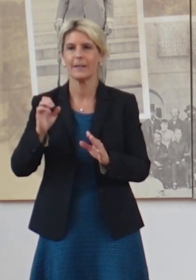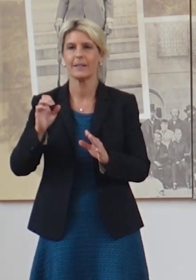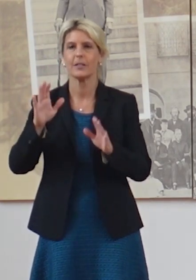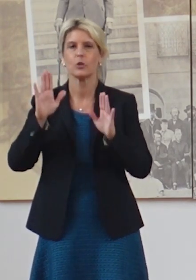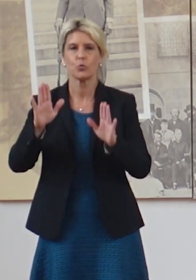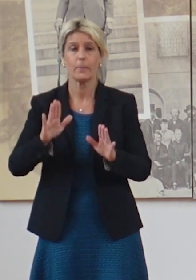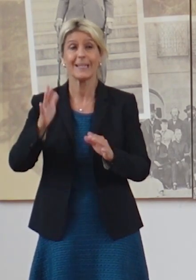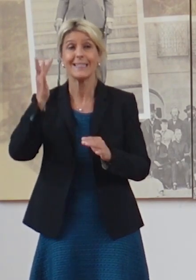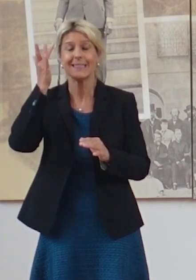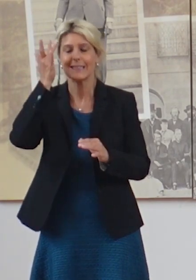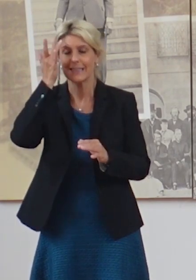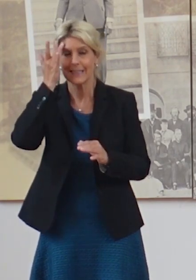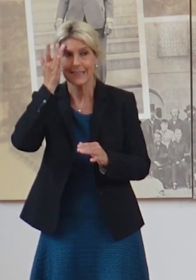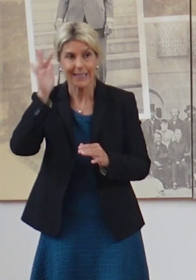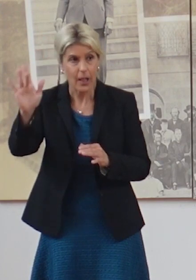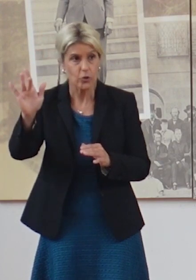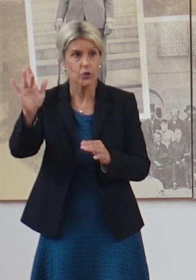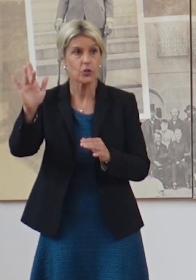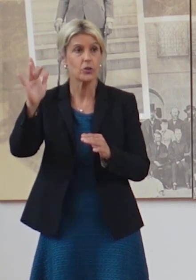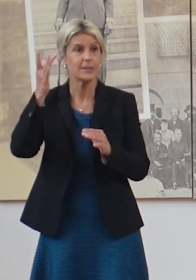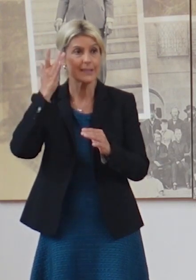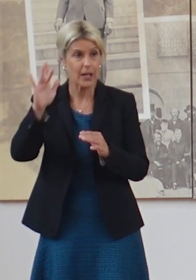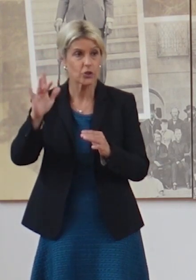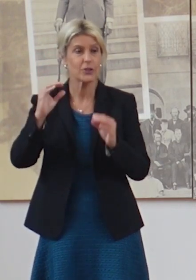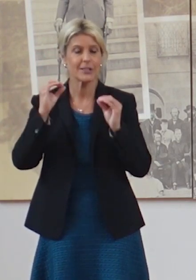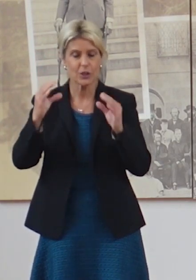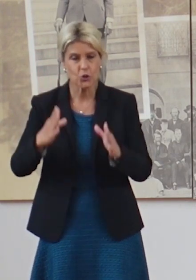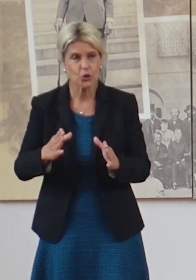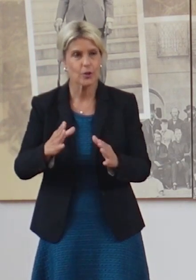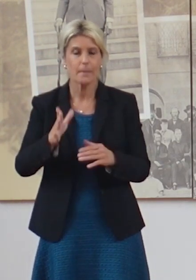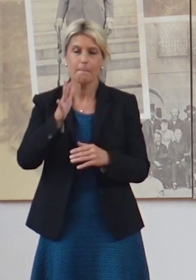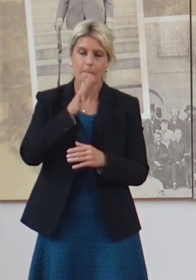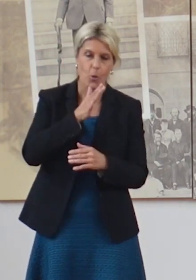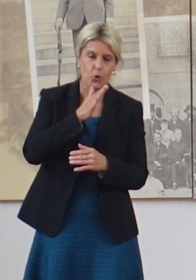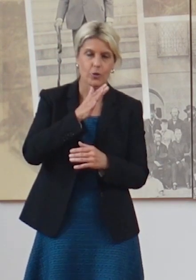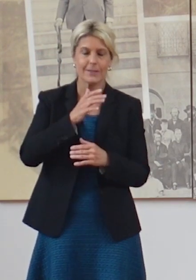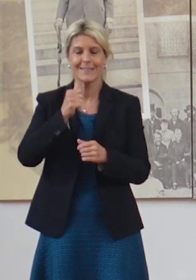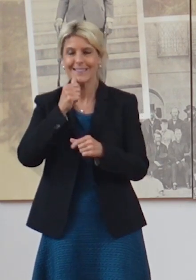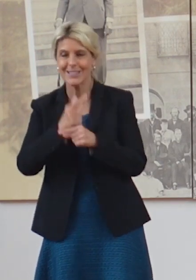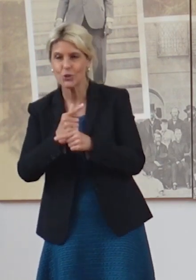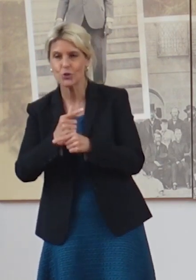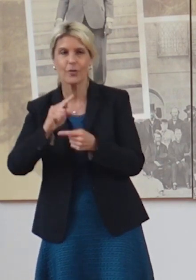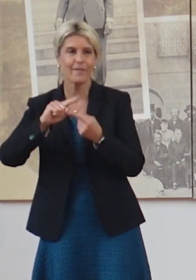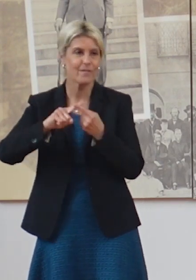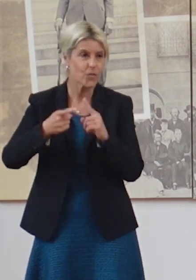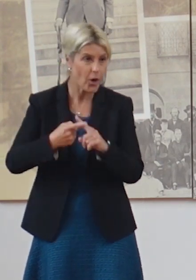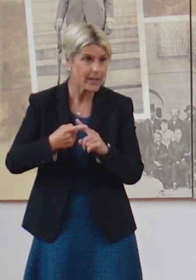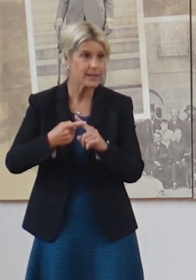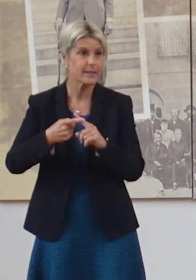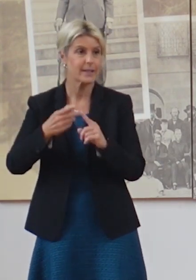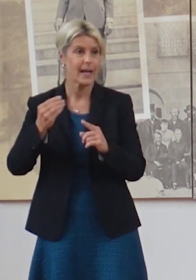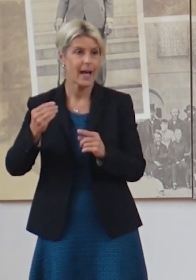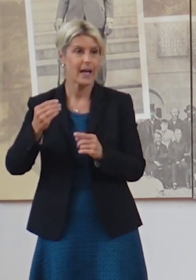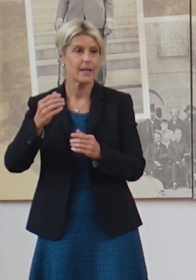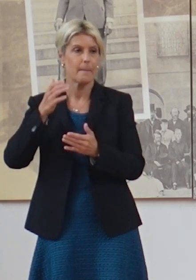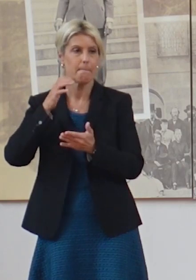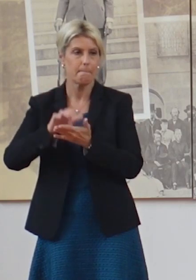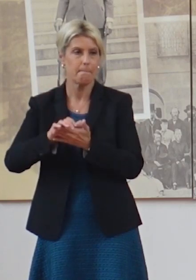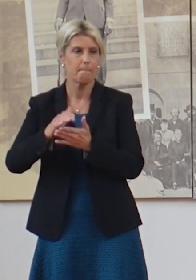intelligent and memorable teacher, mother, grandmother, sister, friend, and partner to Papa. She is loved by so many.